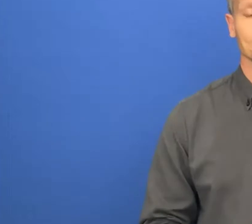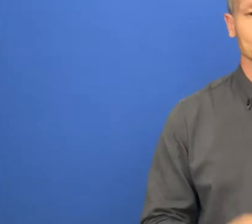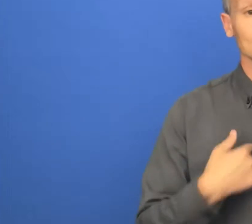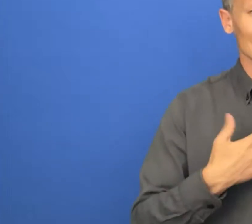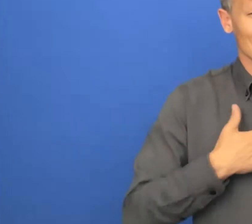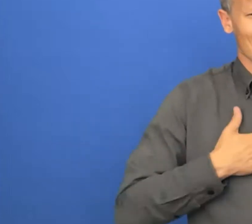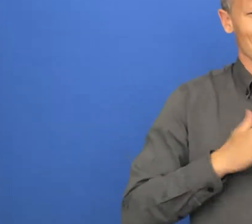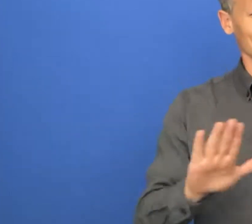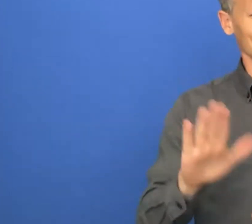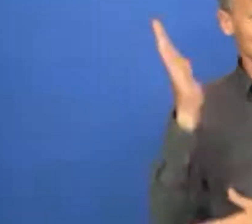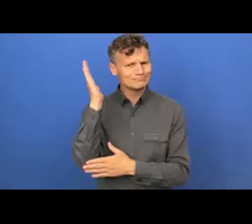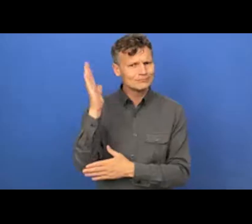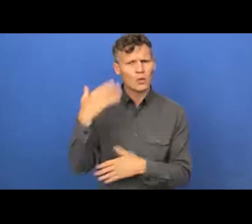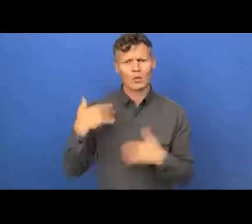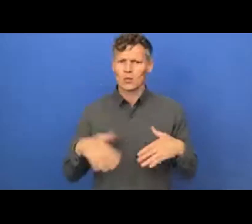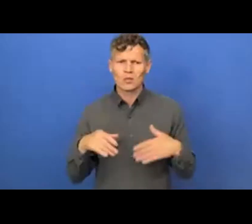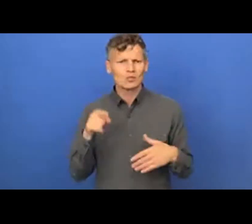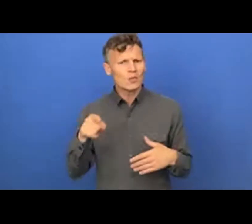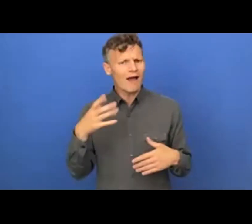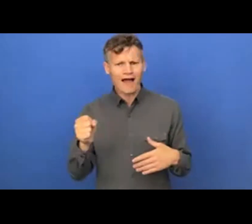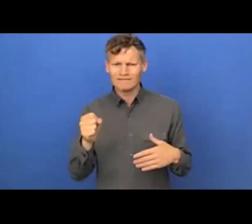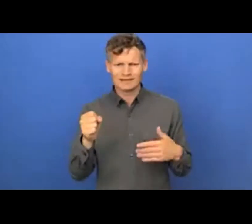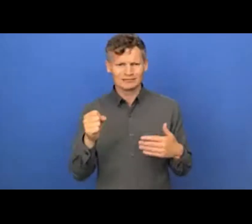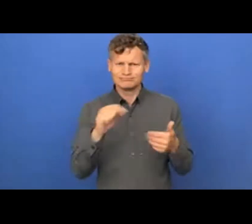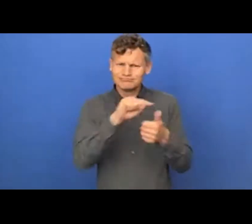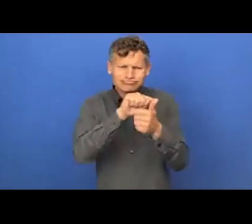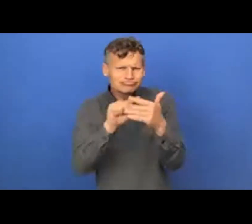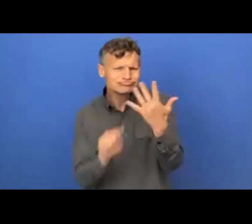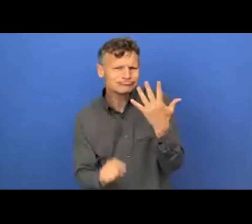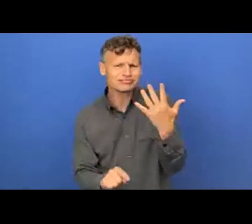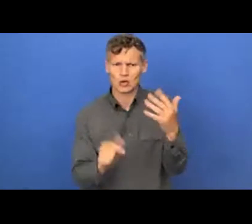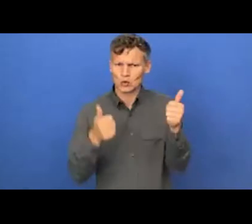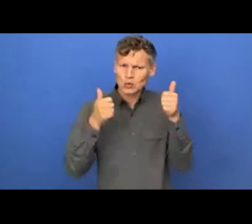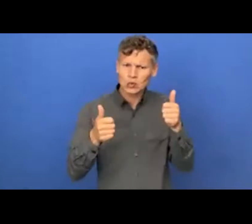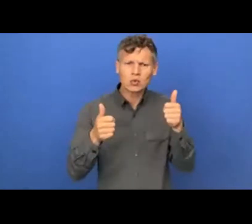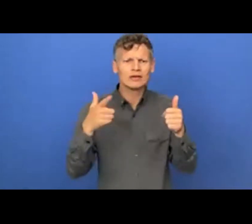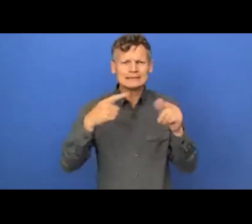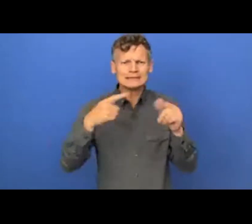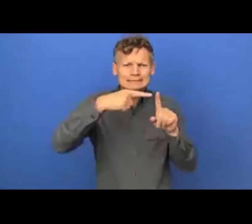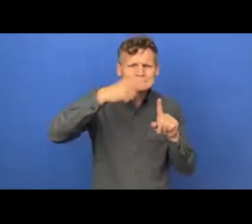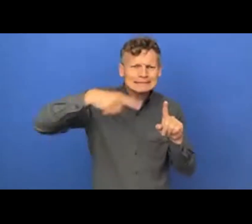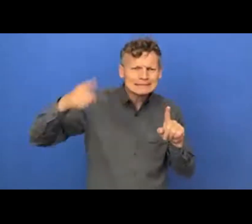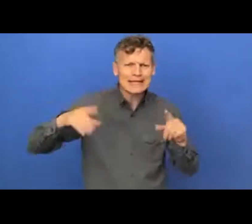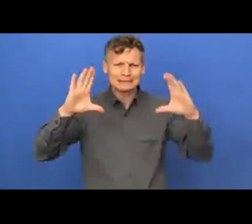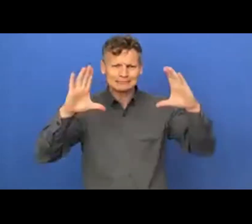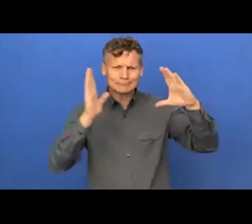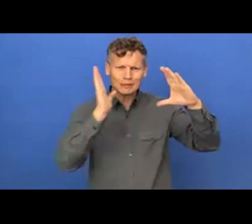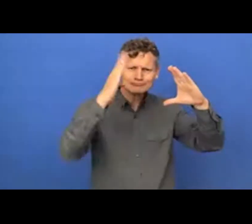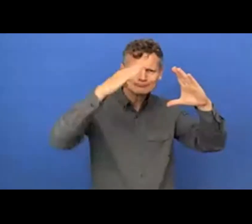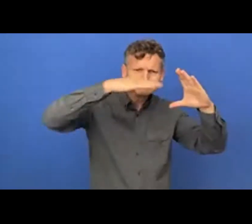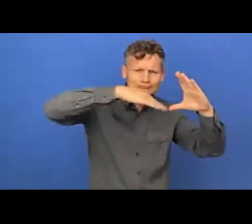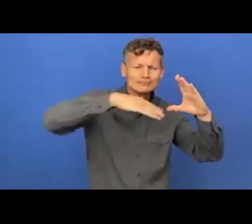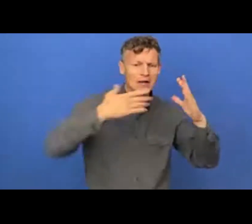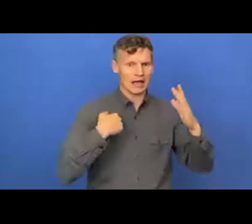mean, you provided some very compelling statistics at the very beginning of the presentation. I have to say, it's really the first